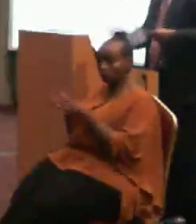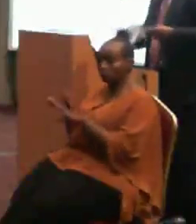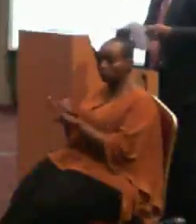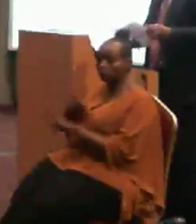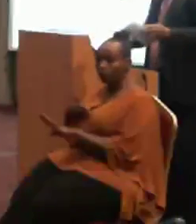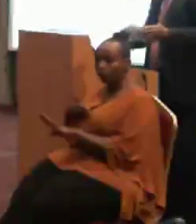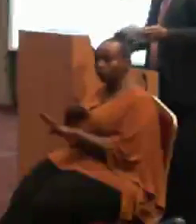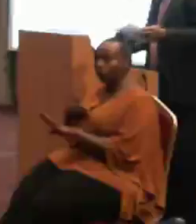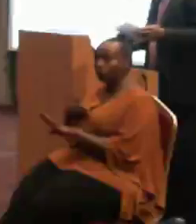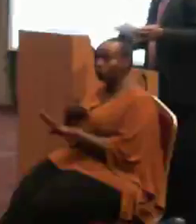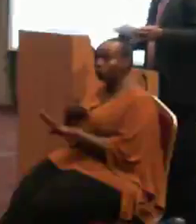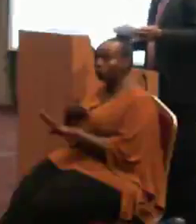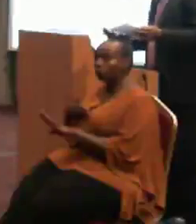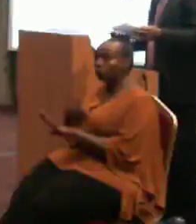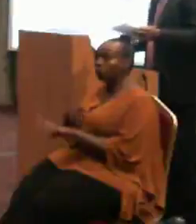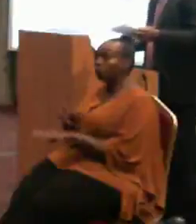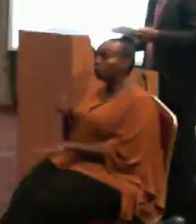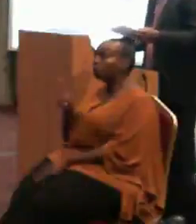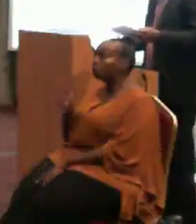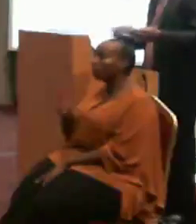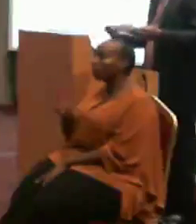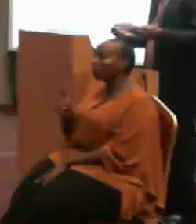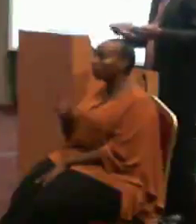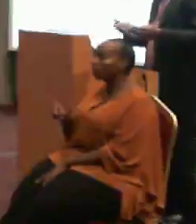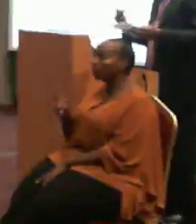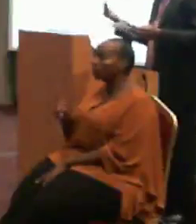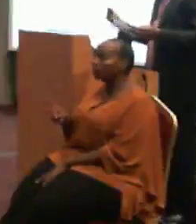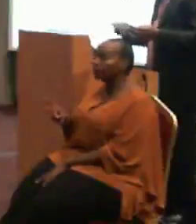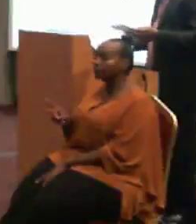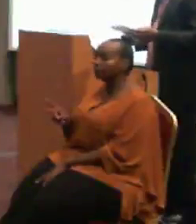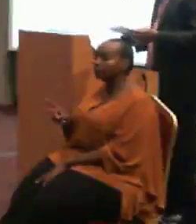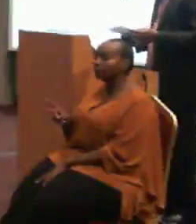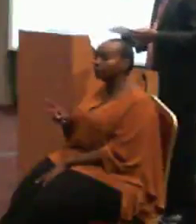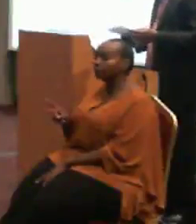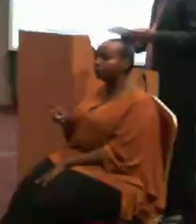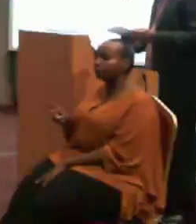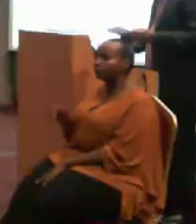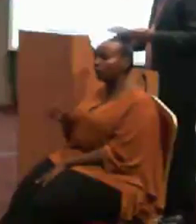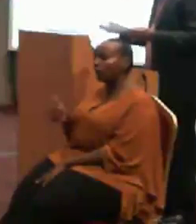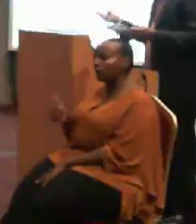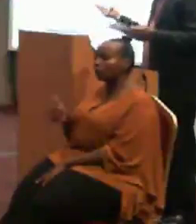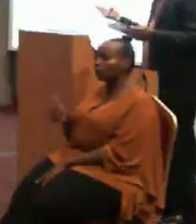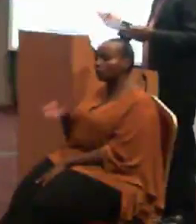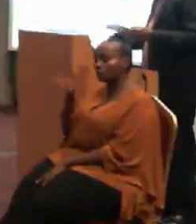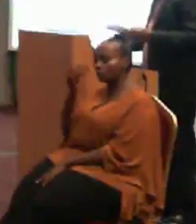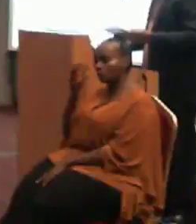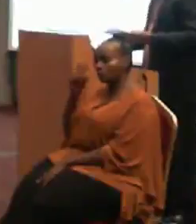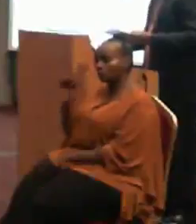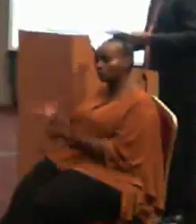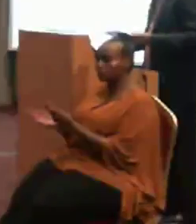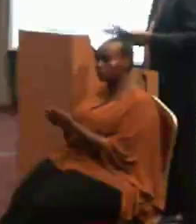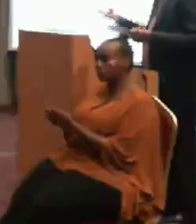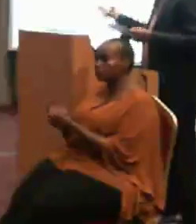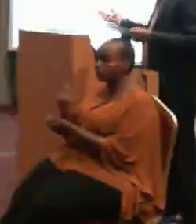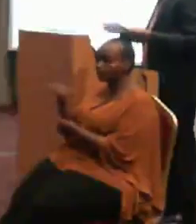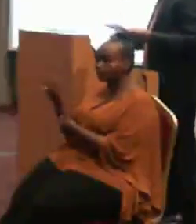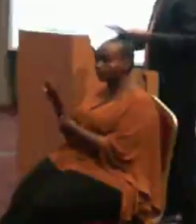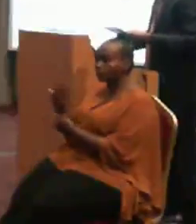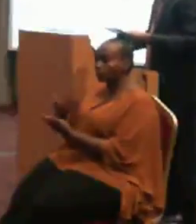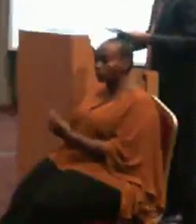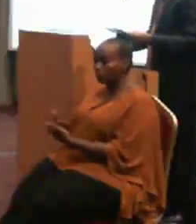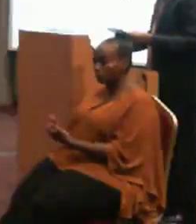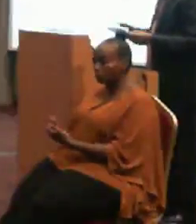ratings. There was also, I think, just important, and the rest of the information we can provide. Ms. Modise made the point, and you're